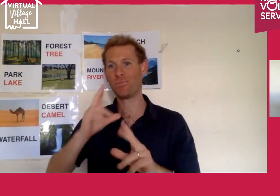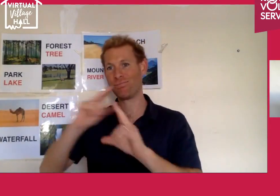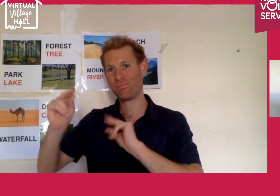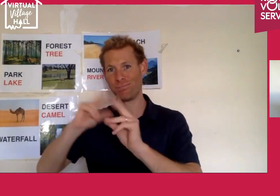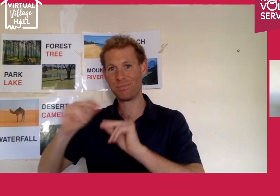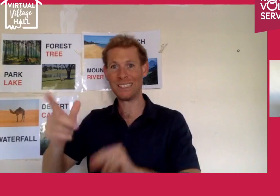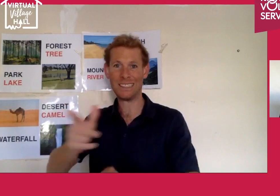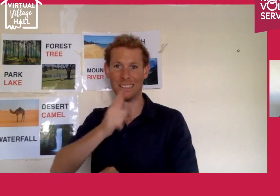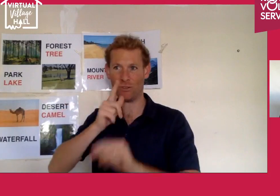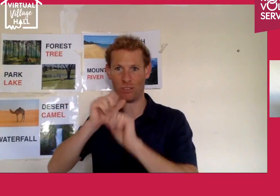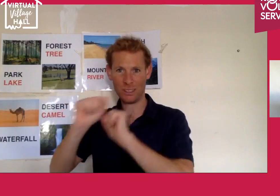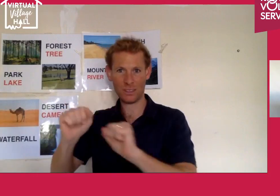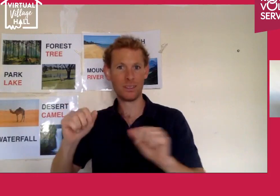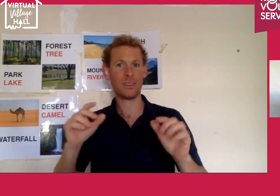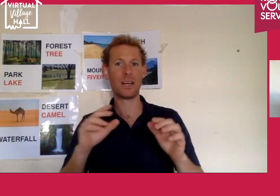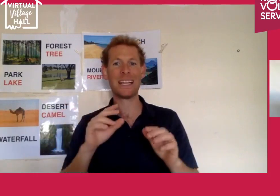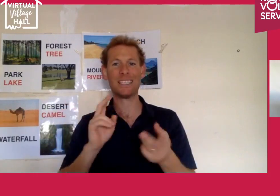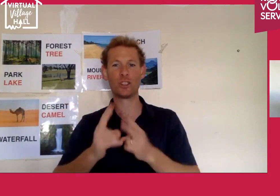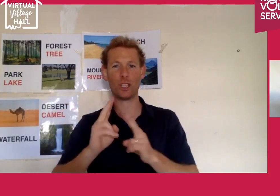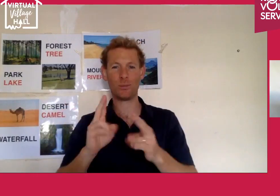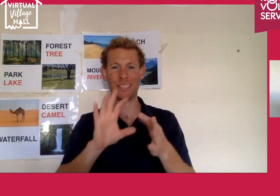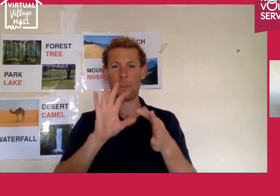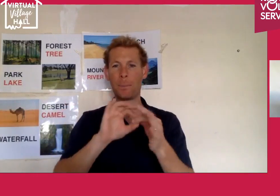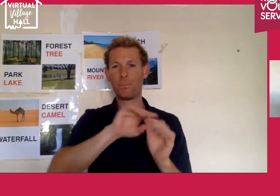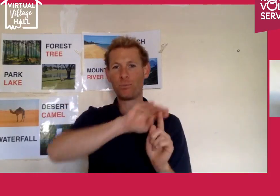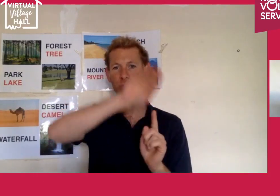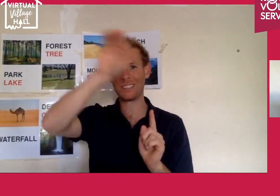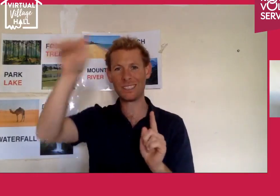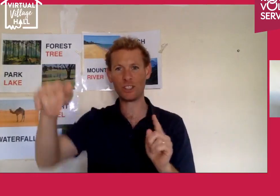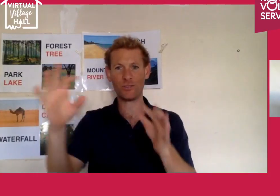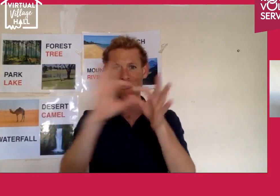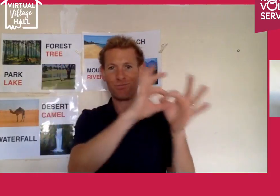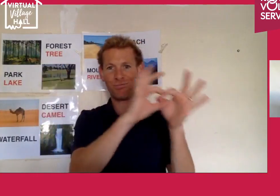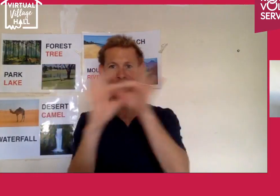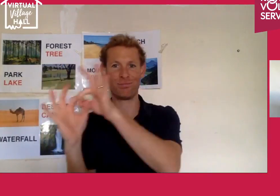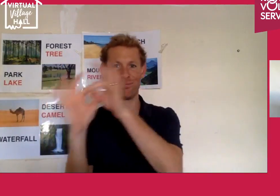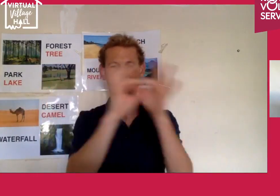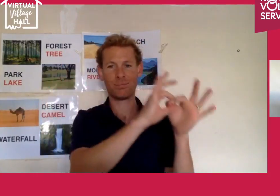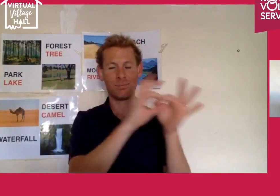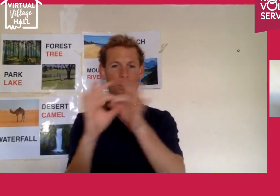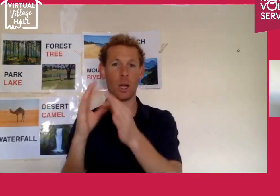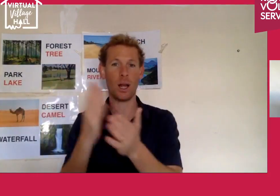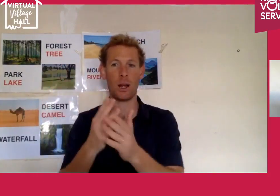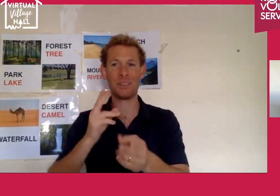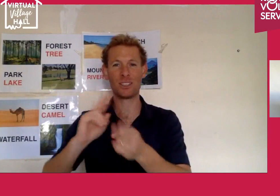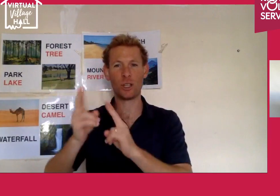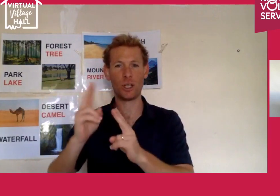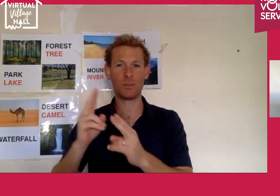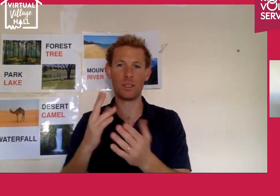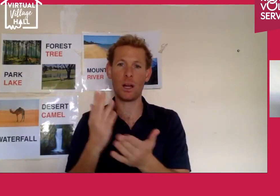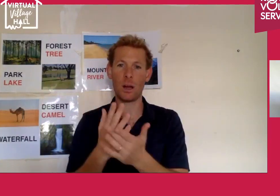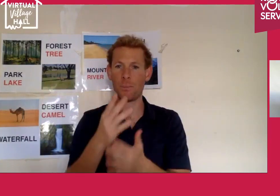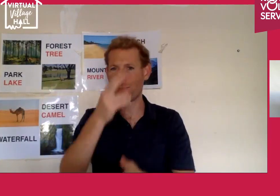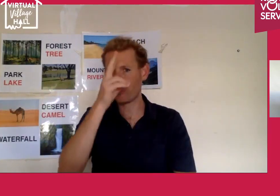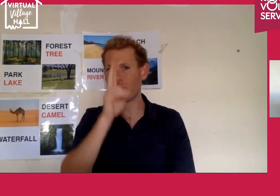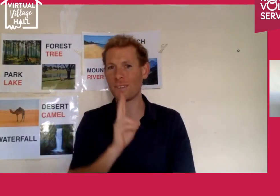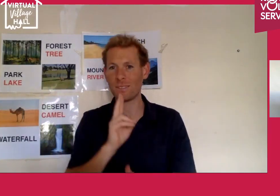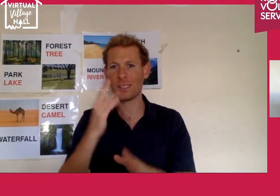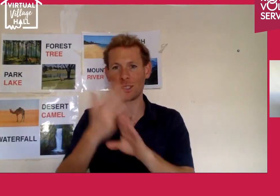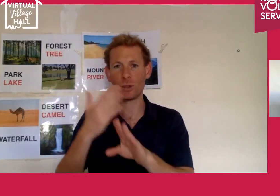community and the deaf community, but they need to have eye contact with the deaf person when they're working, because sometimes the hearing person will stare